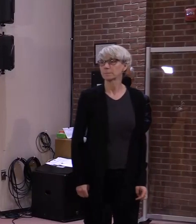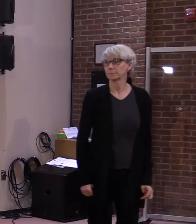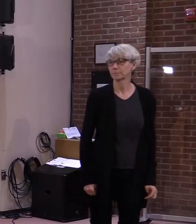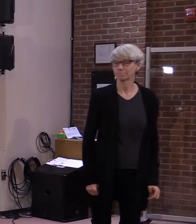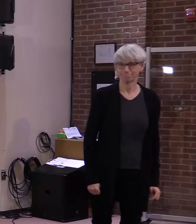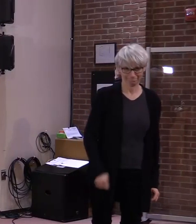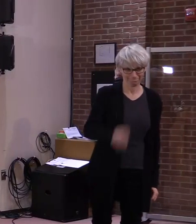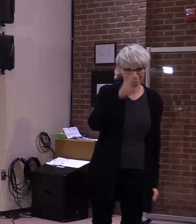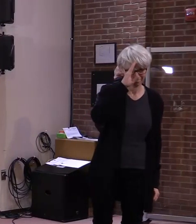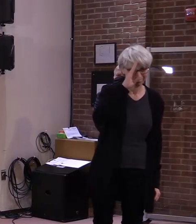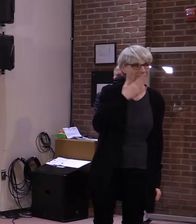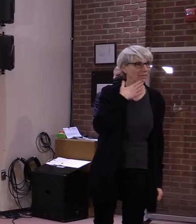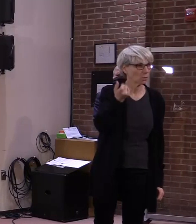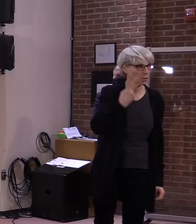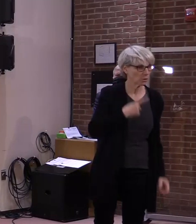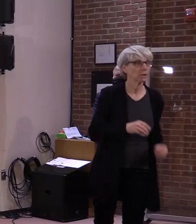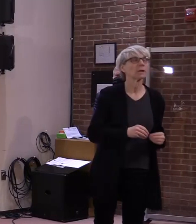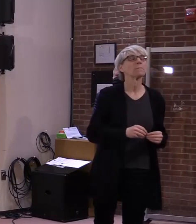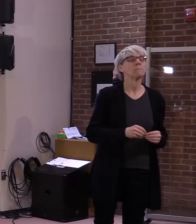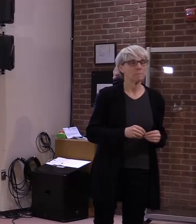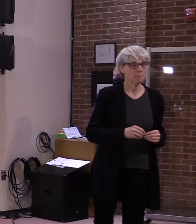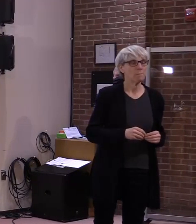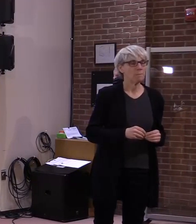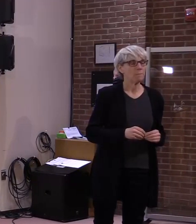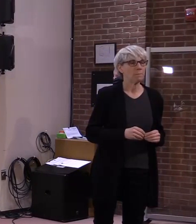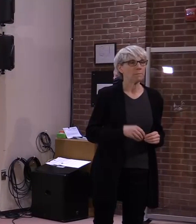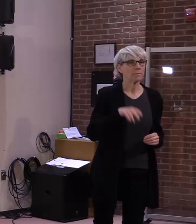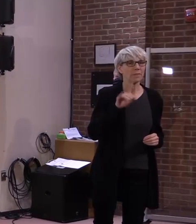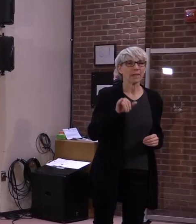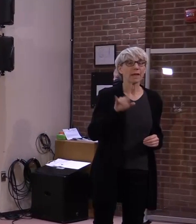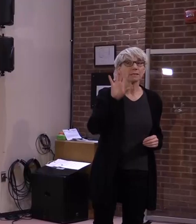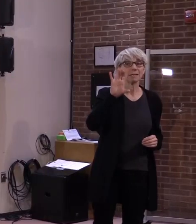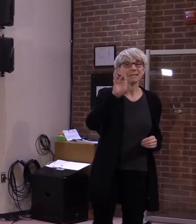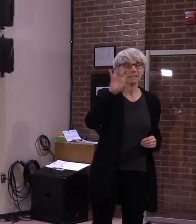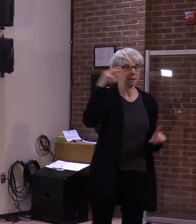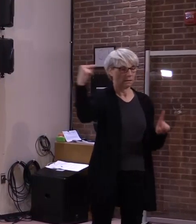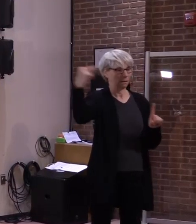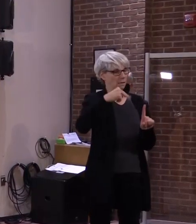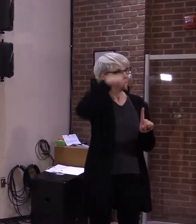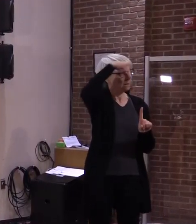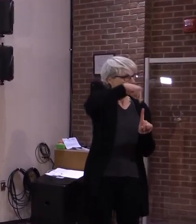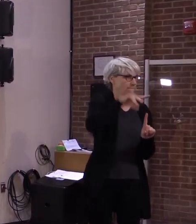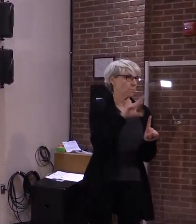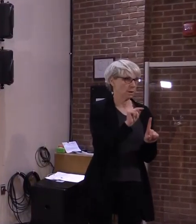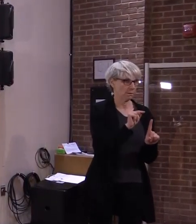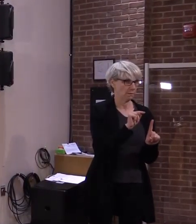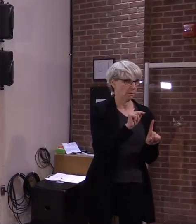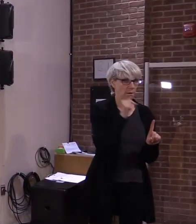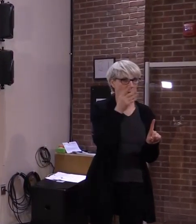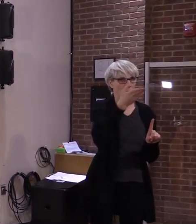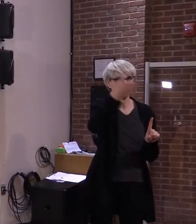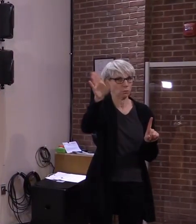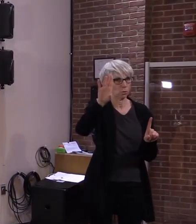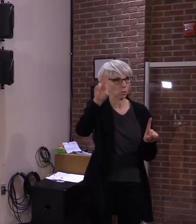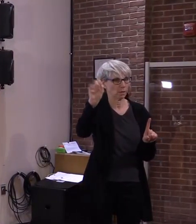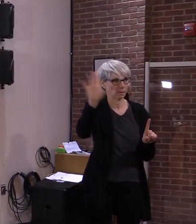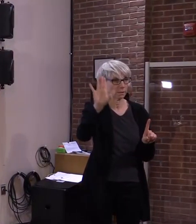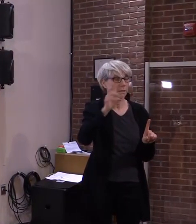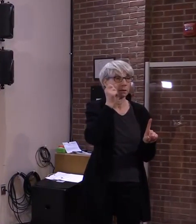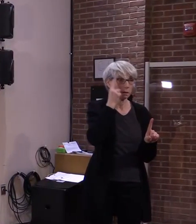Hey, Tom, thank you for the question. So that is the Vermont model. So, there are anywhere between 30 and